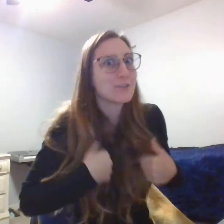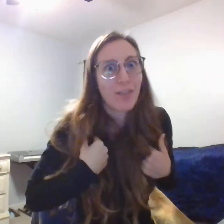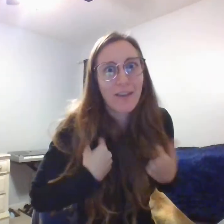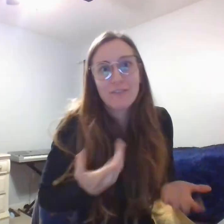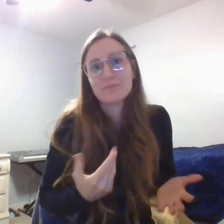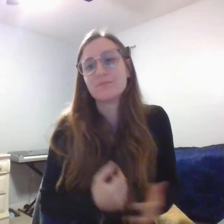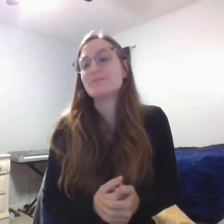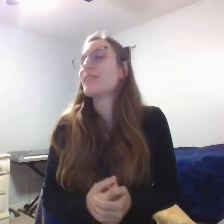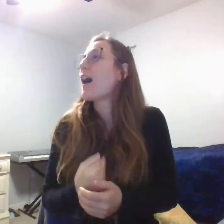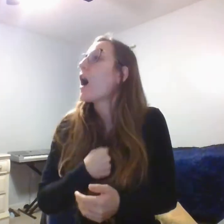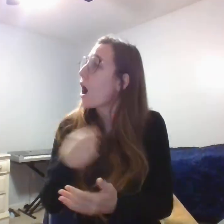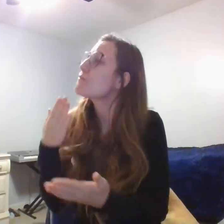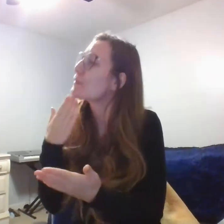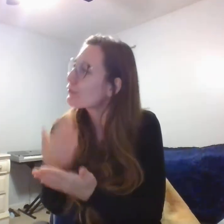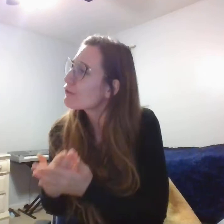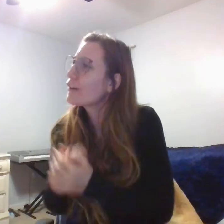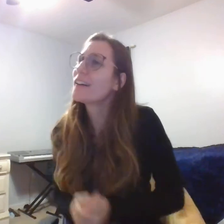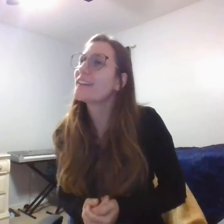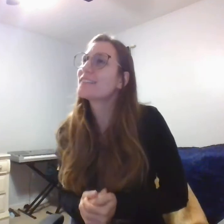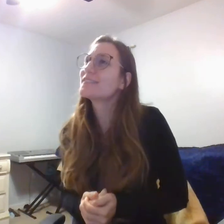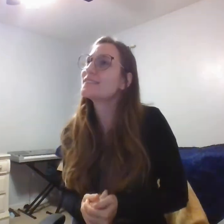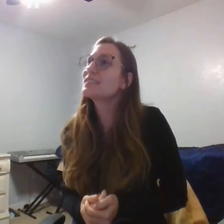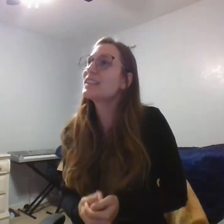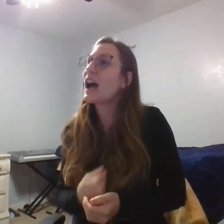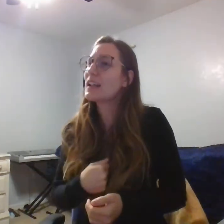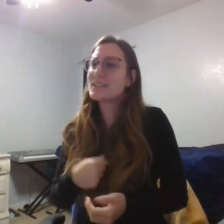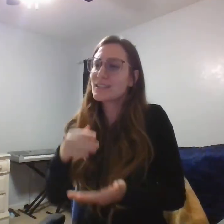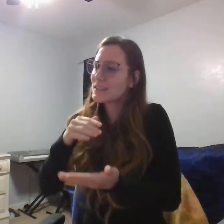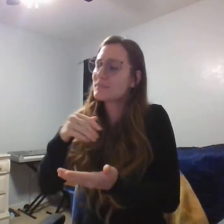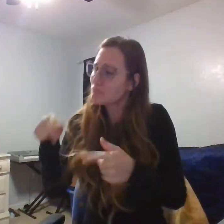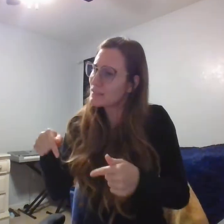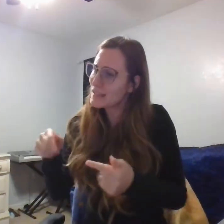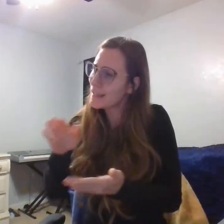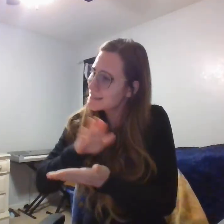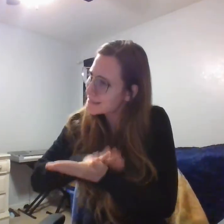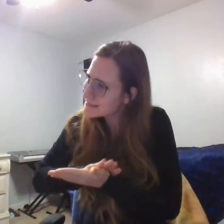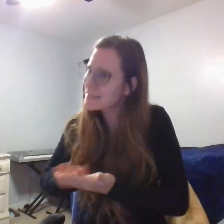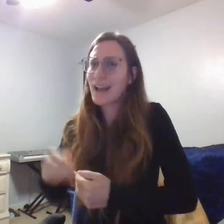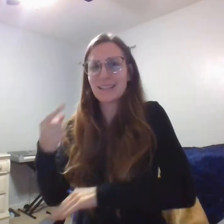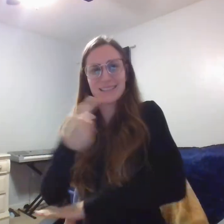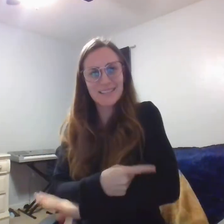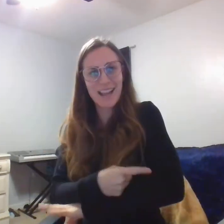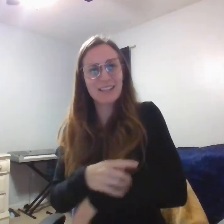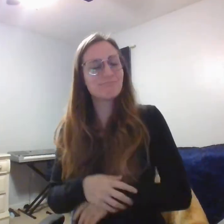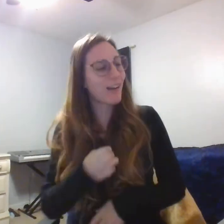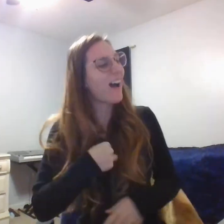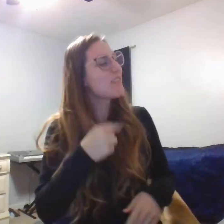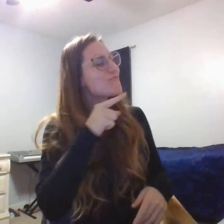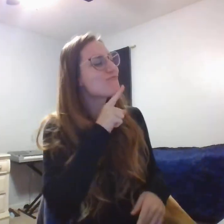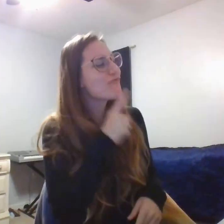I'm just having a nice day and I woke up feeling nice and good. I'm really happy. Why do you say